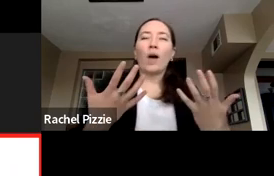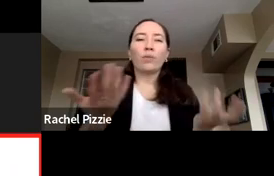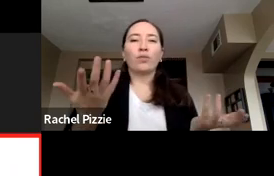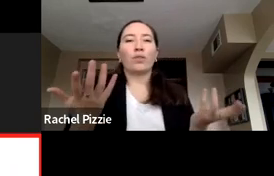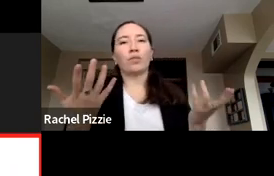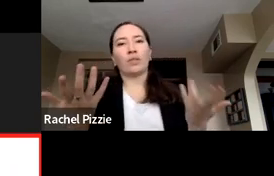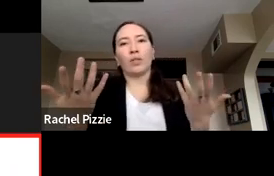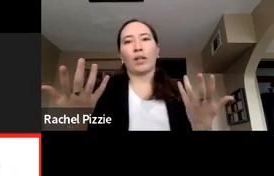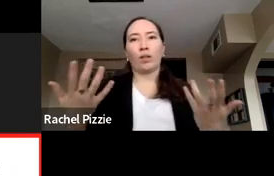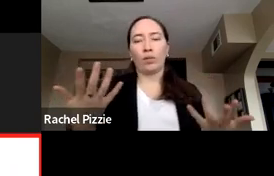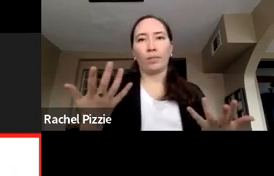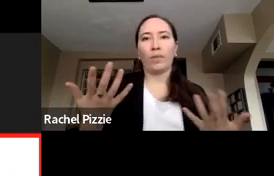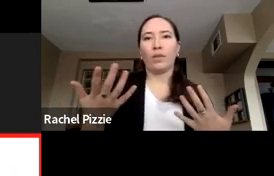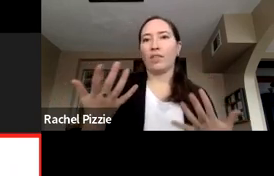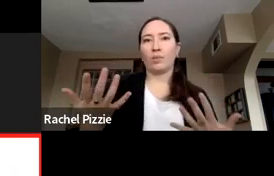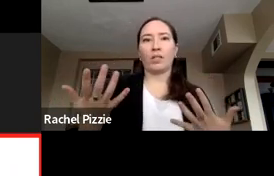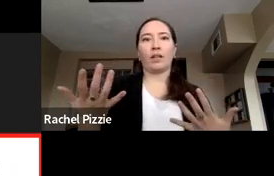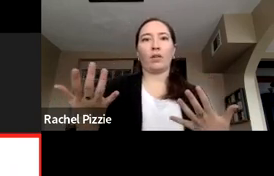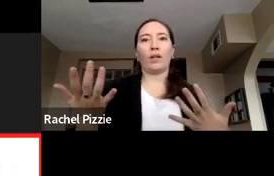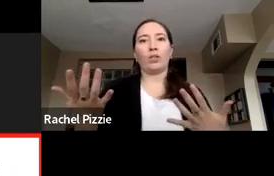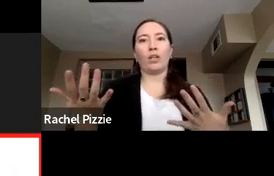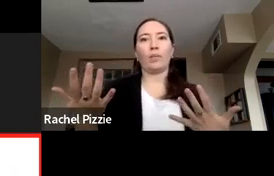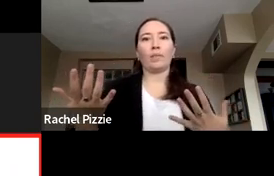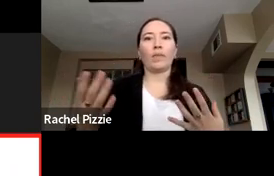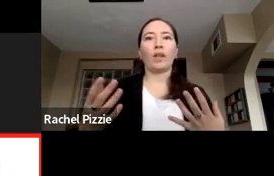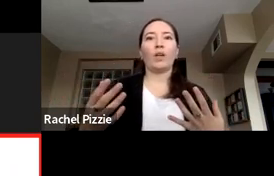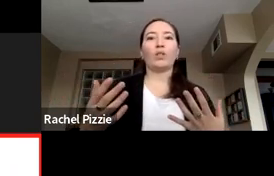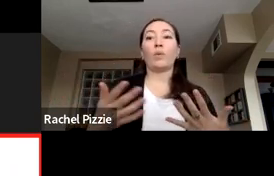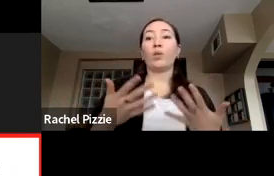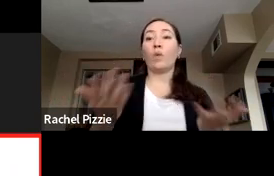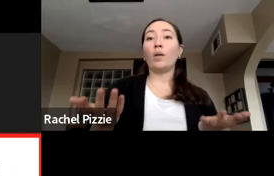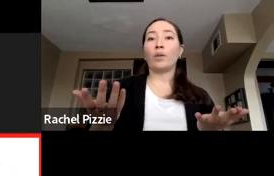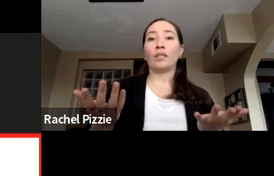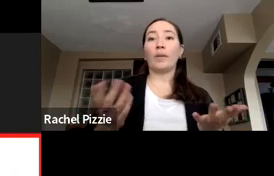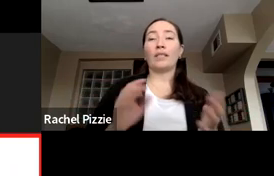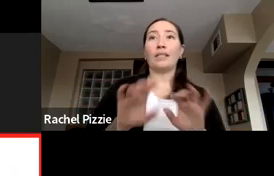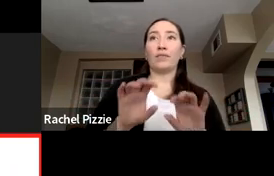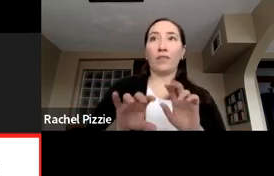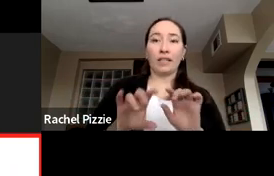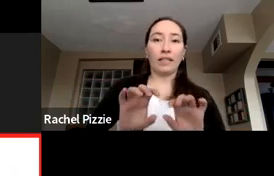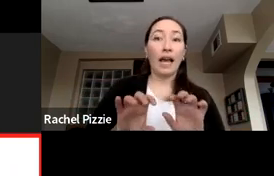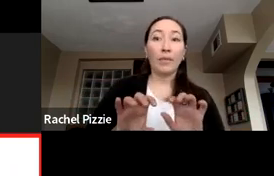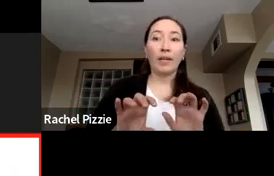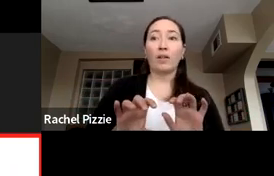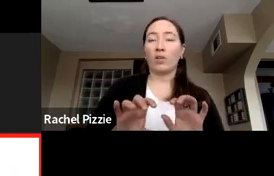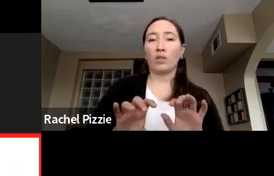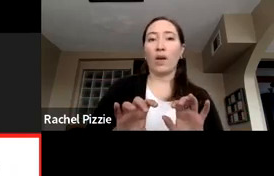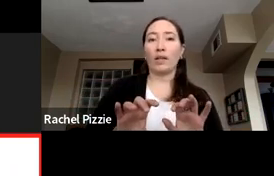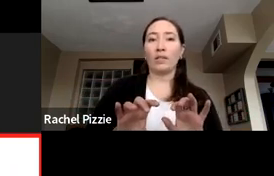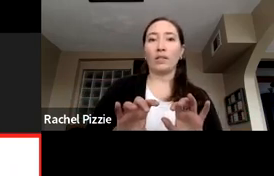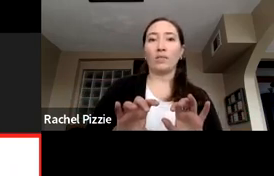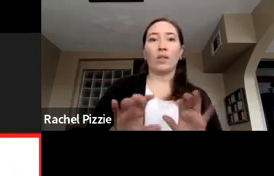So why would you use this particular question type? So when you want participants to physically type in